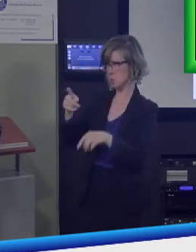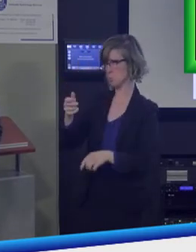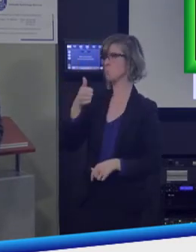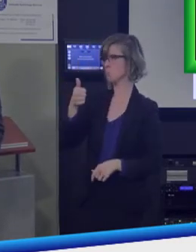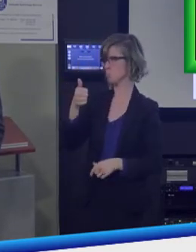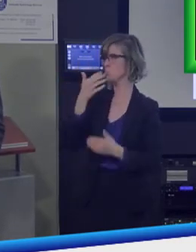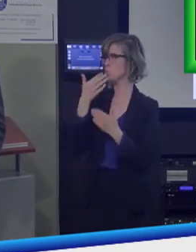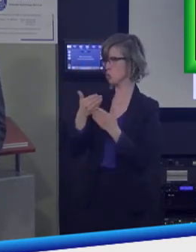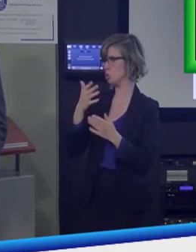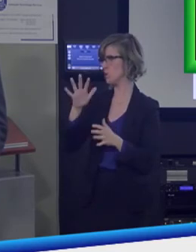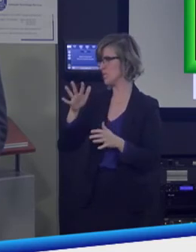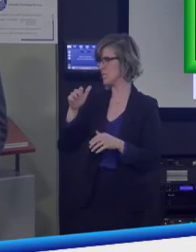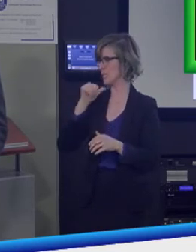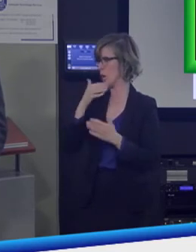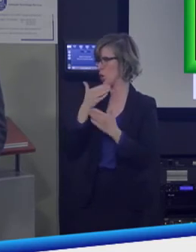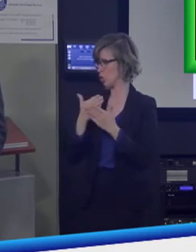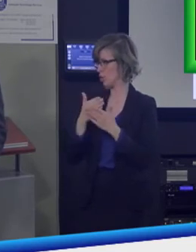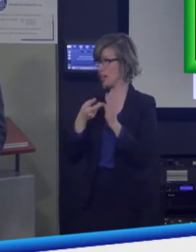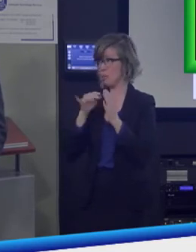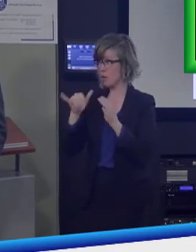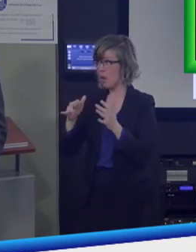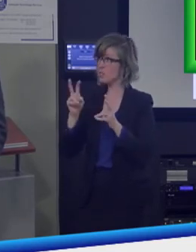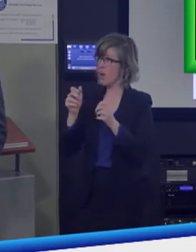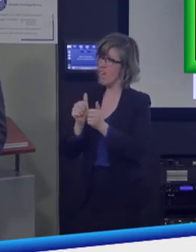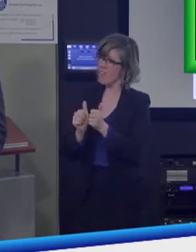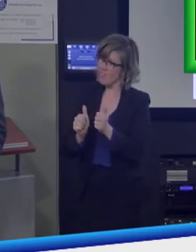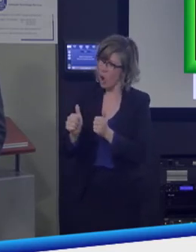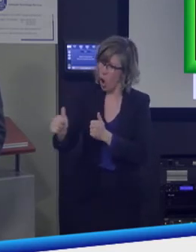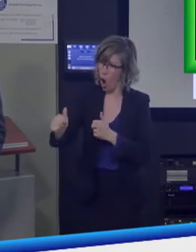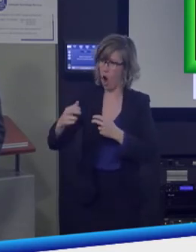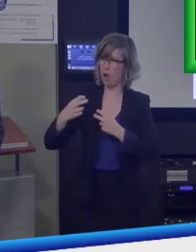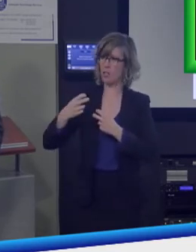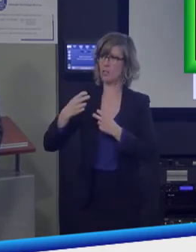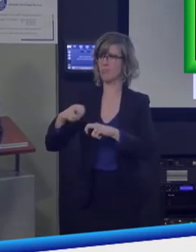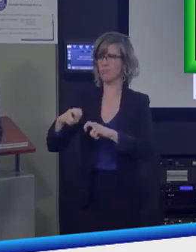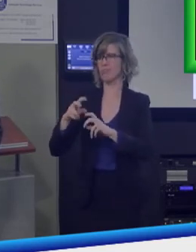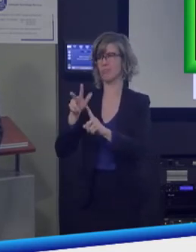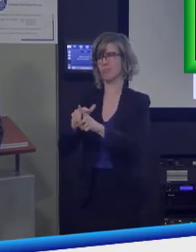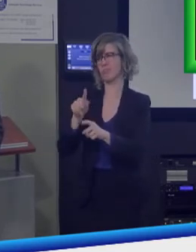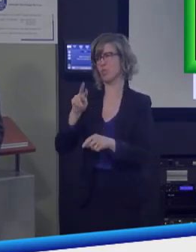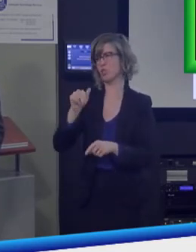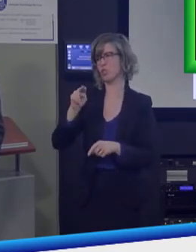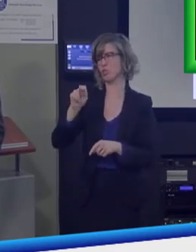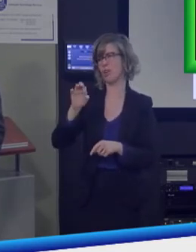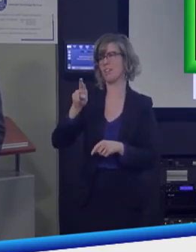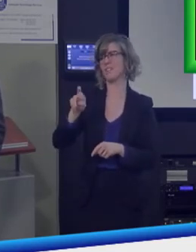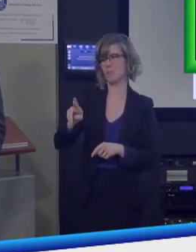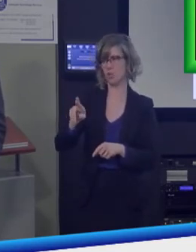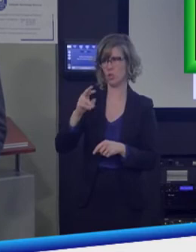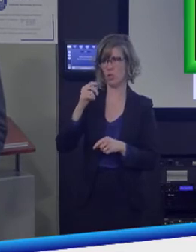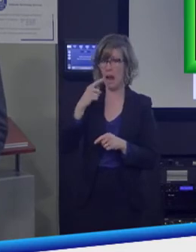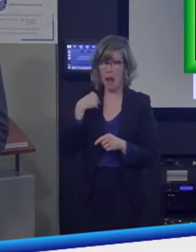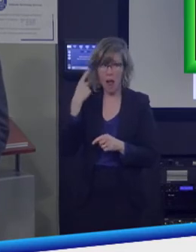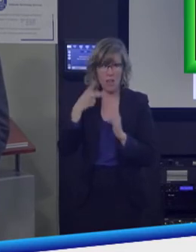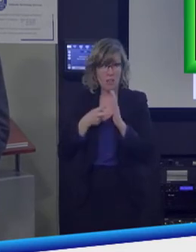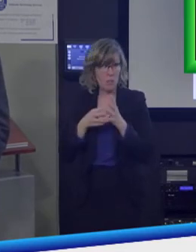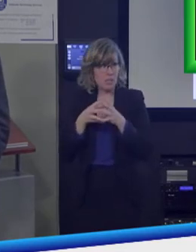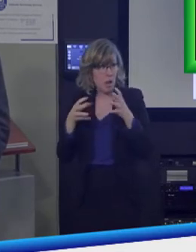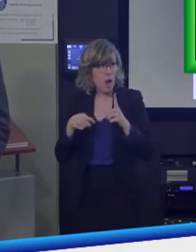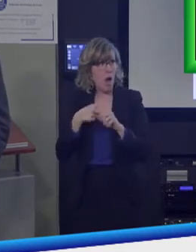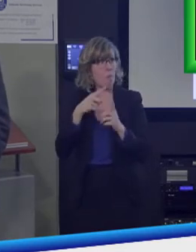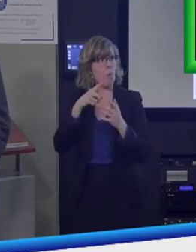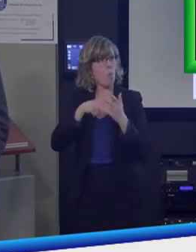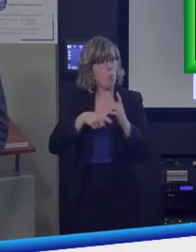poster score is this far transfer measure, and I think a meaningful transfer measure of what kids have learned about experimental